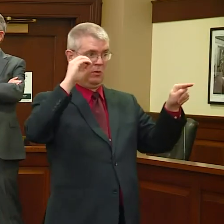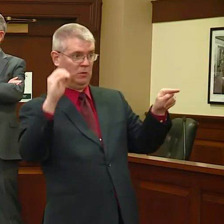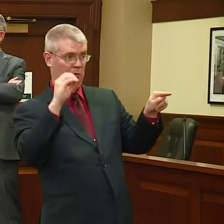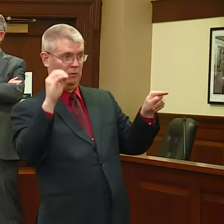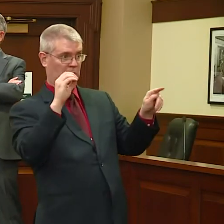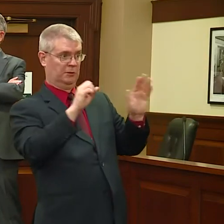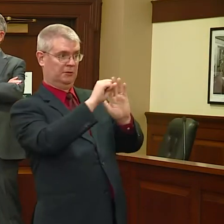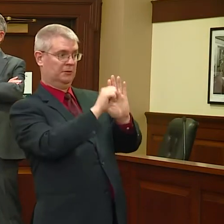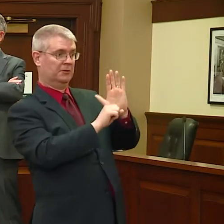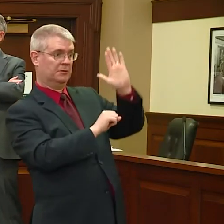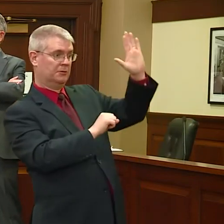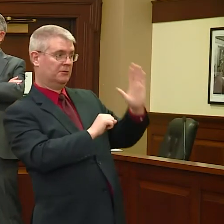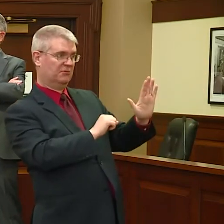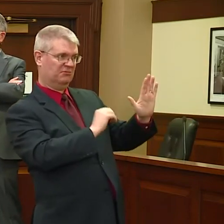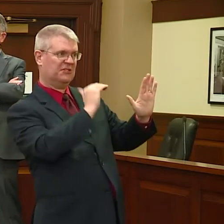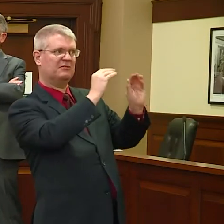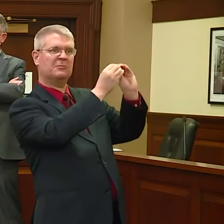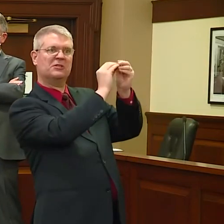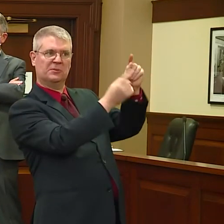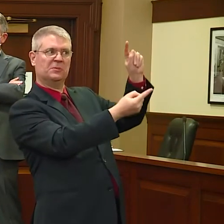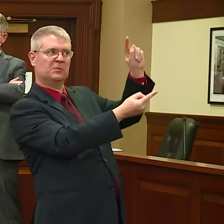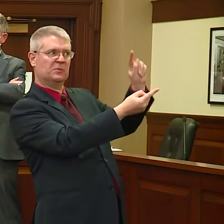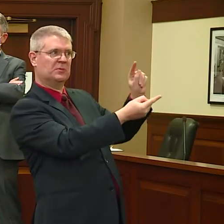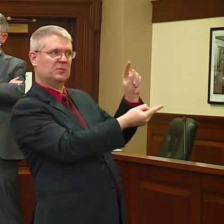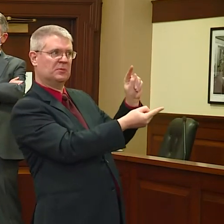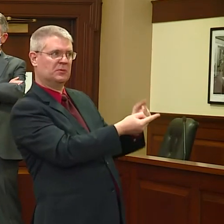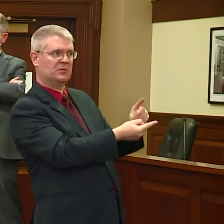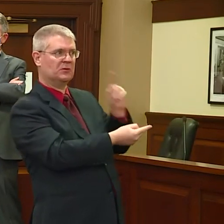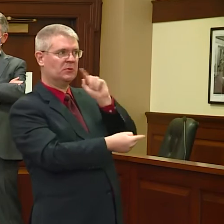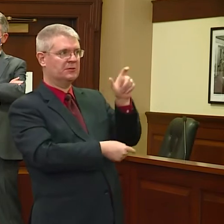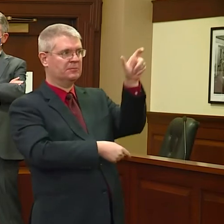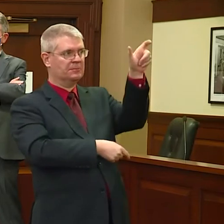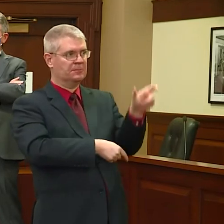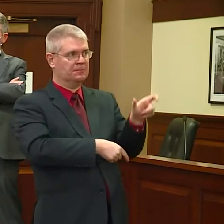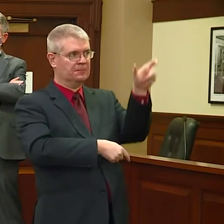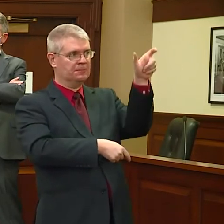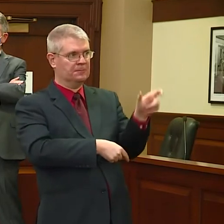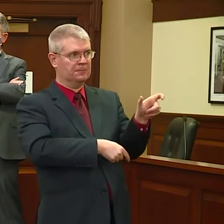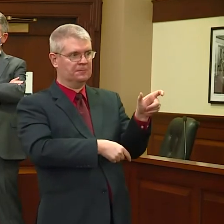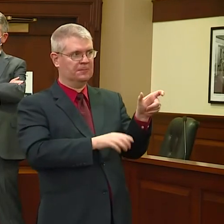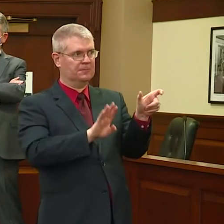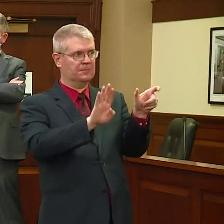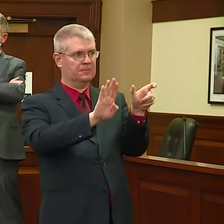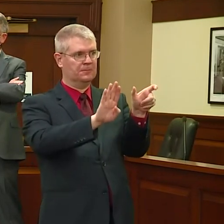have one county that we border where they continue to have high rates as we do.